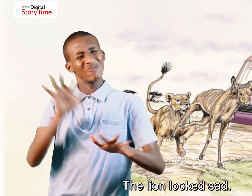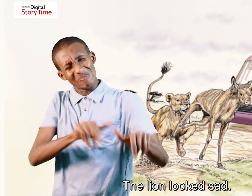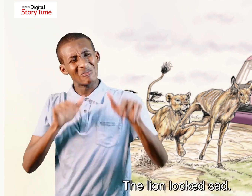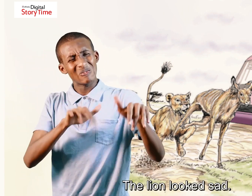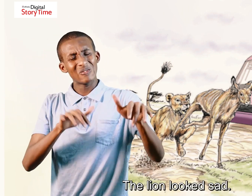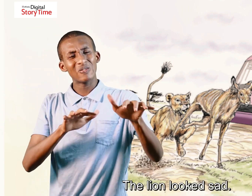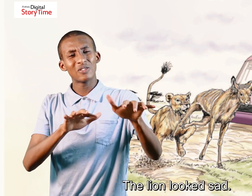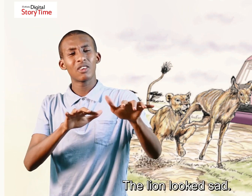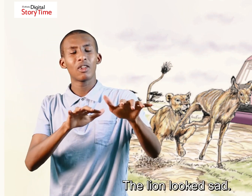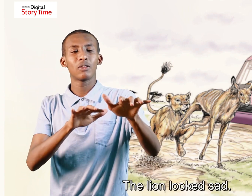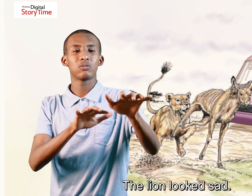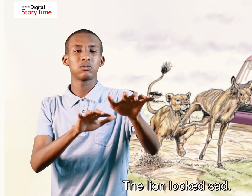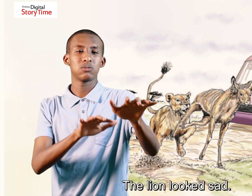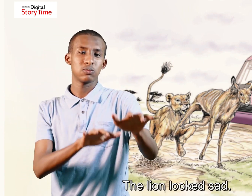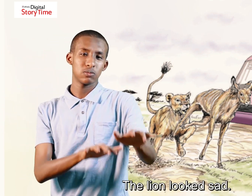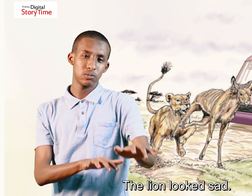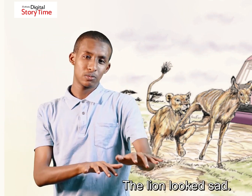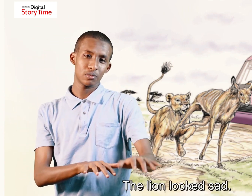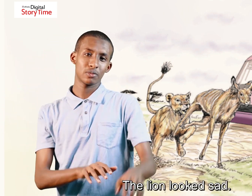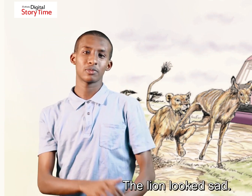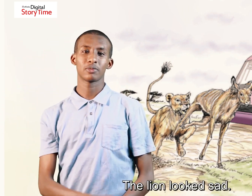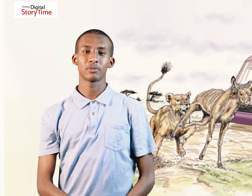The lion looked sad.